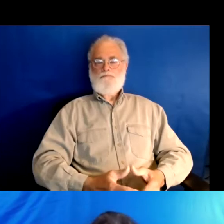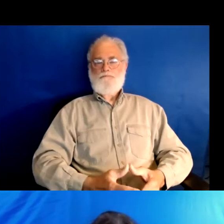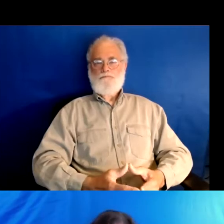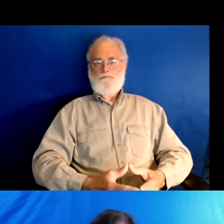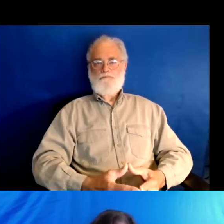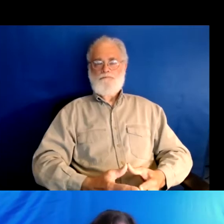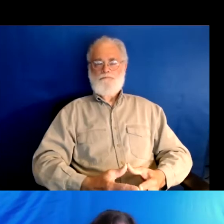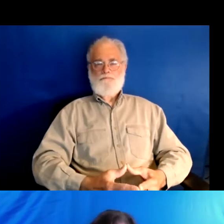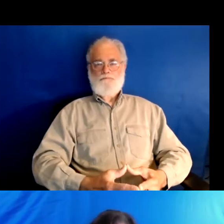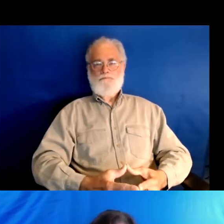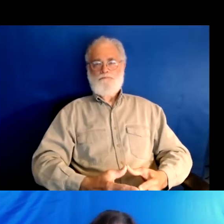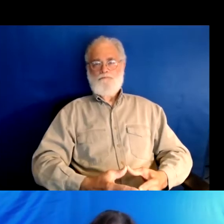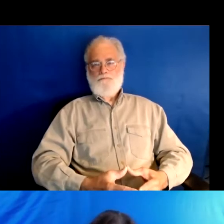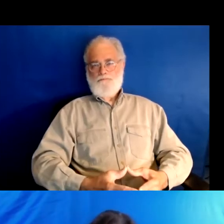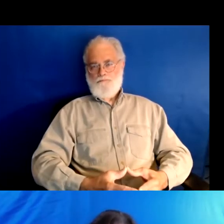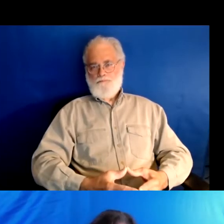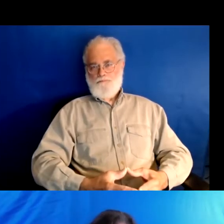results.